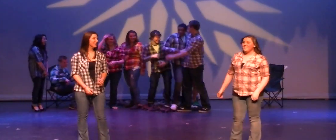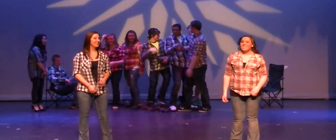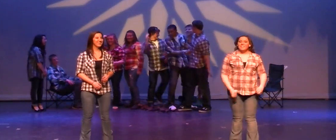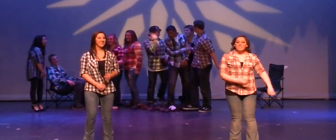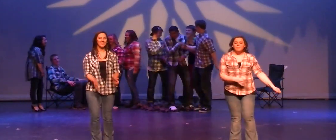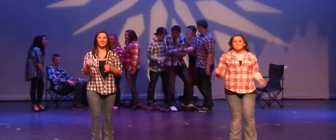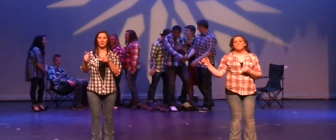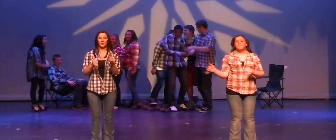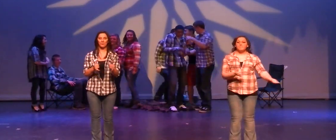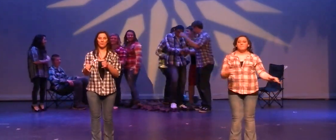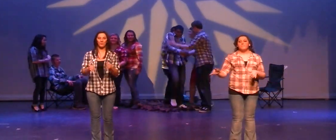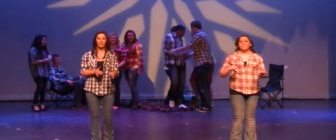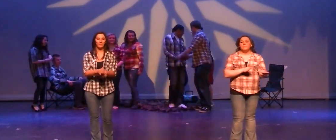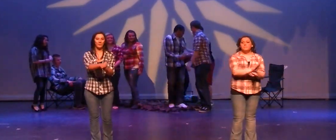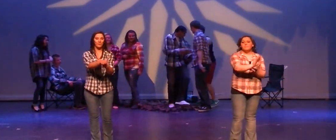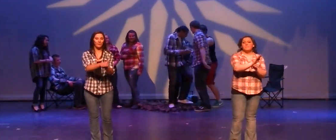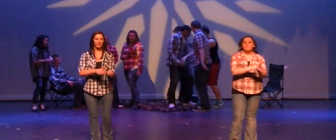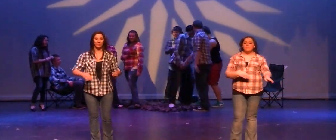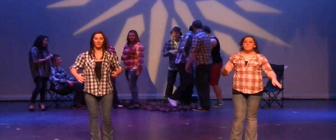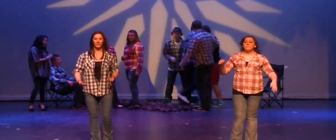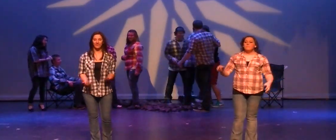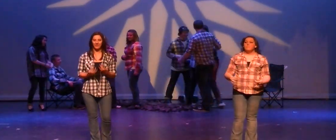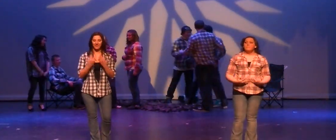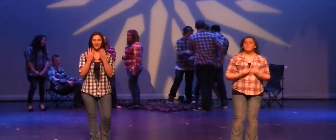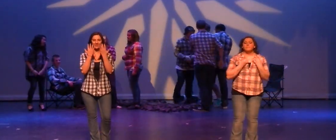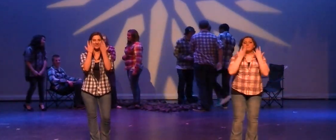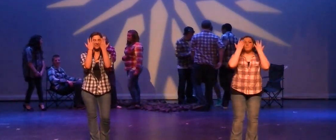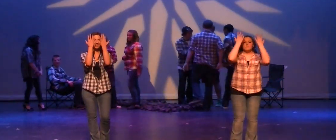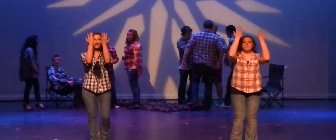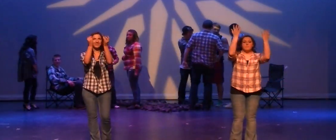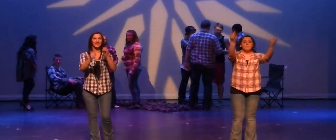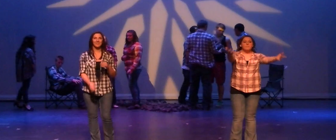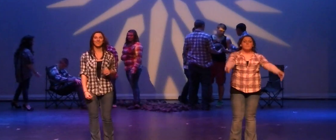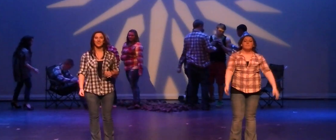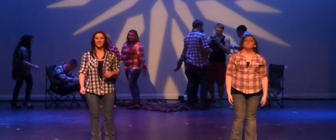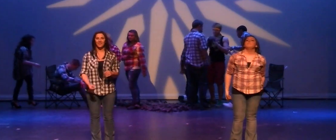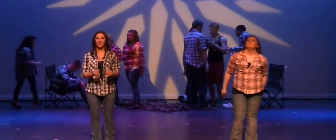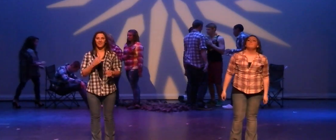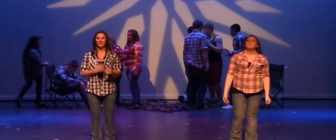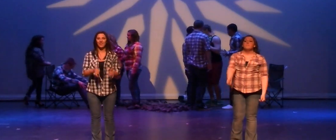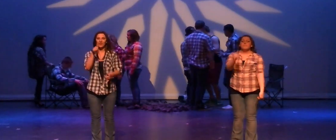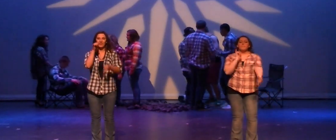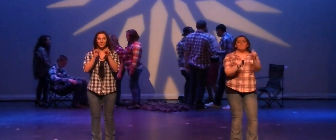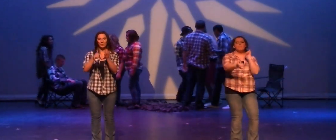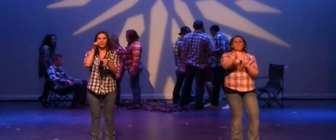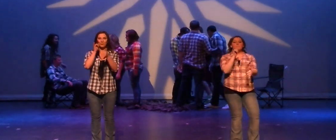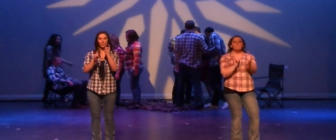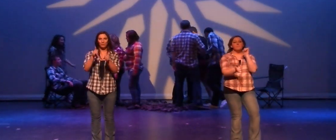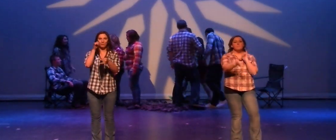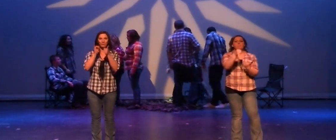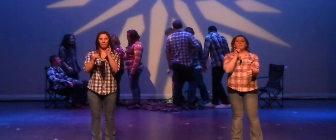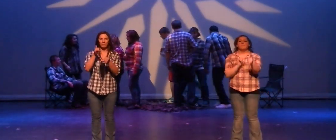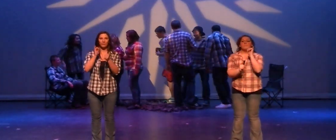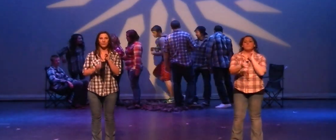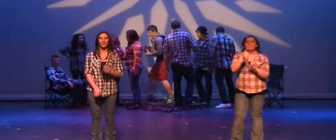It's the point I'm hard to follow I think she's beautiful, gorgeous in the top of your